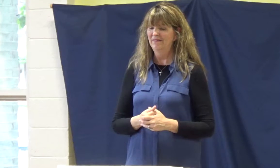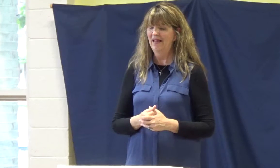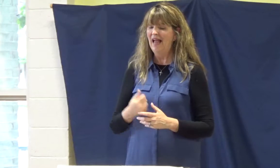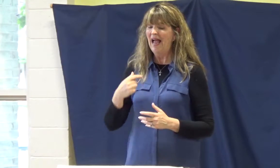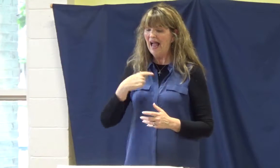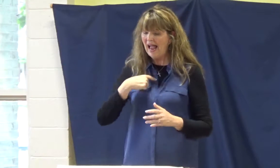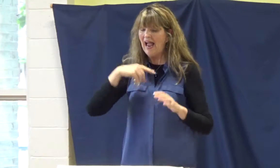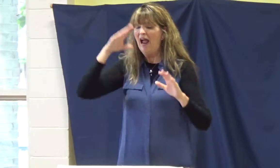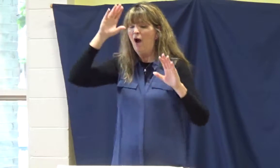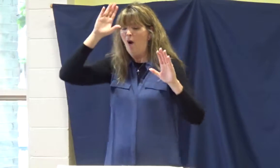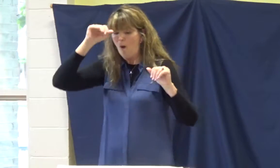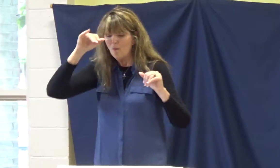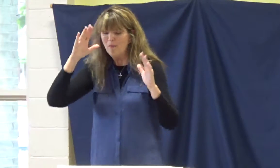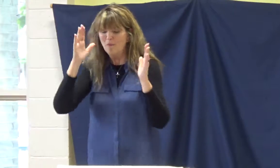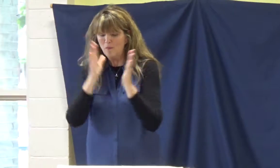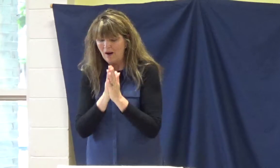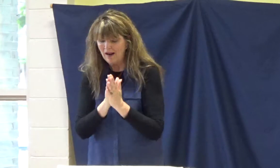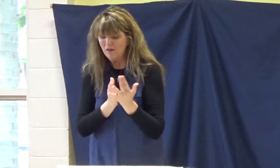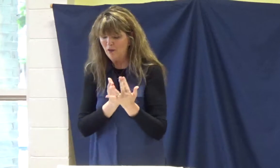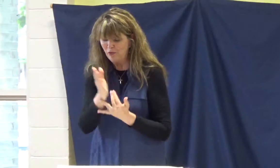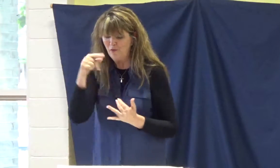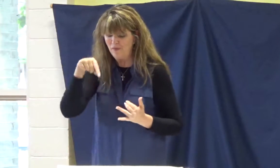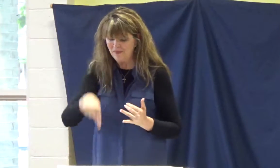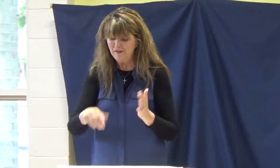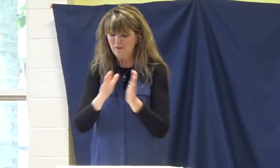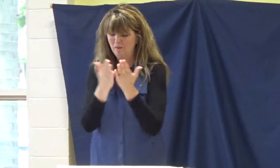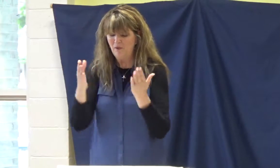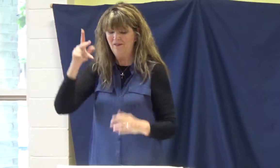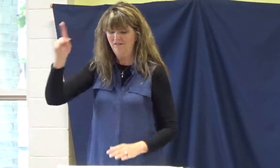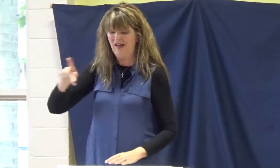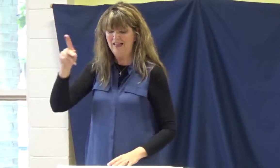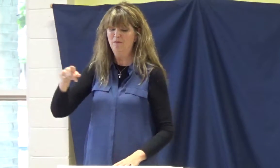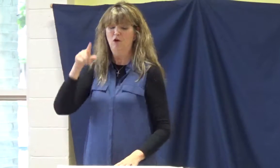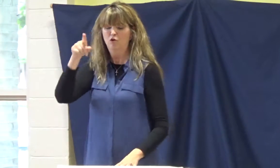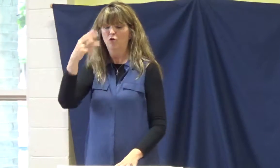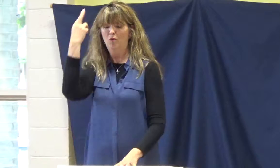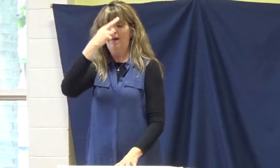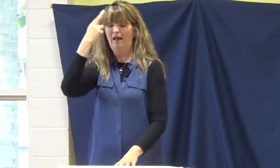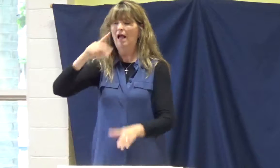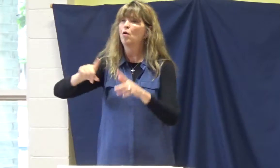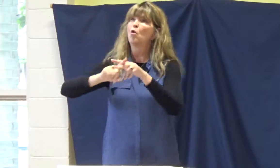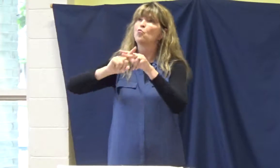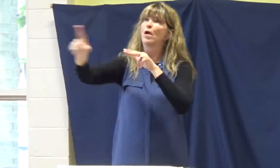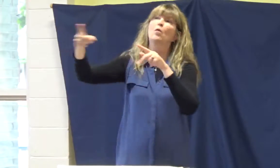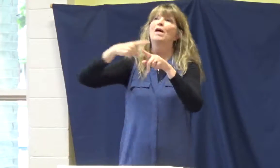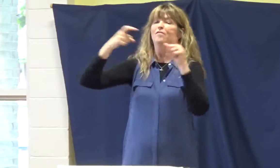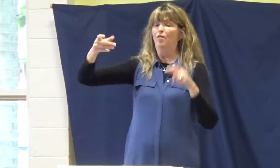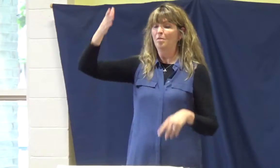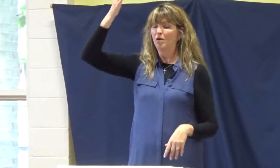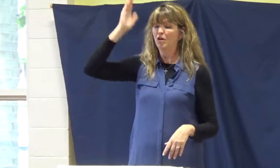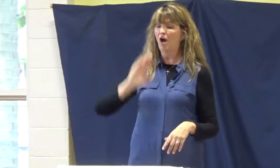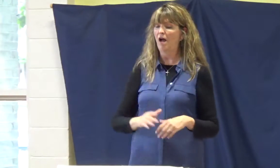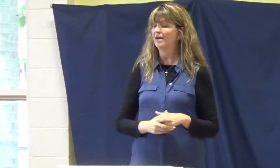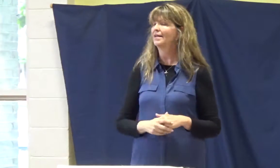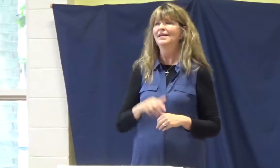accepted Jesus as our Lord and Savior, we have gained eternal life. I sure hope and pray that through this book